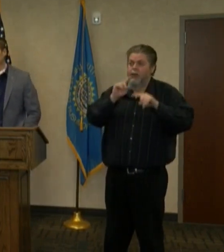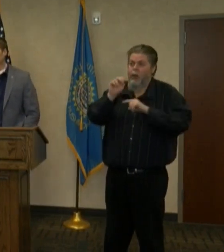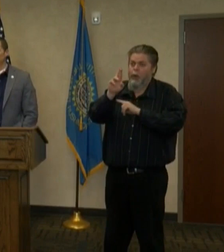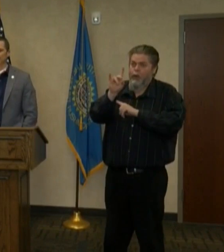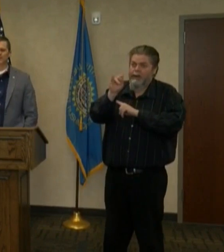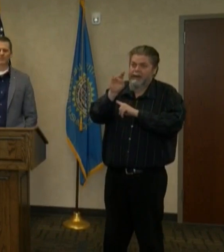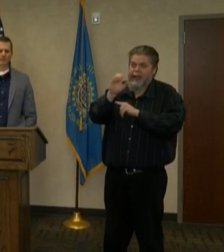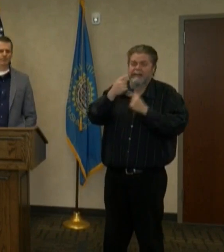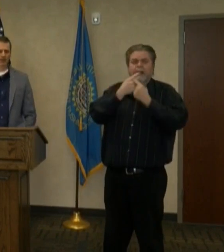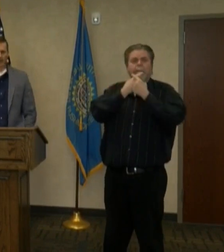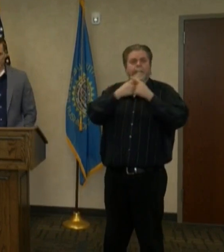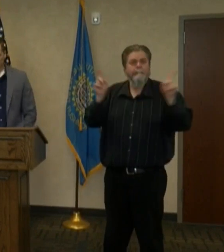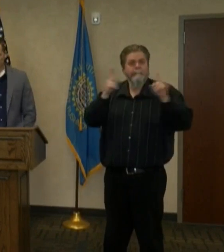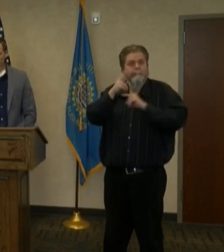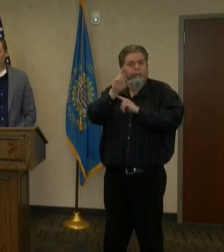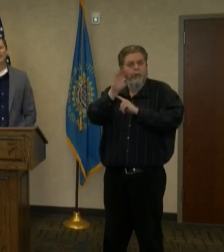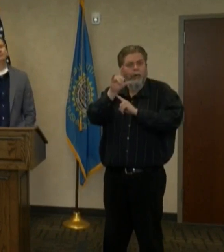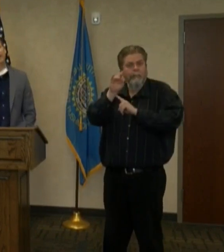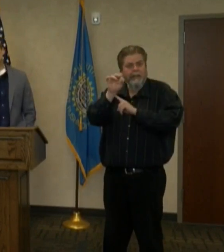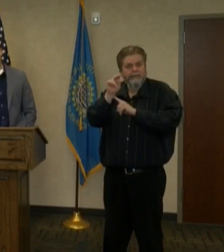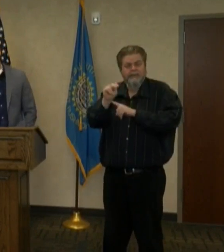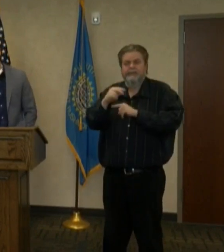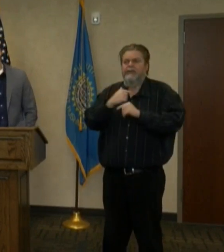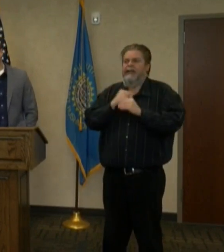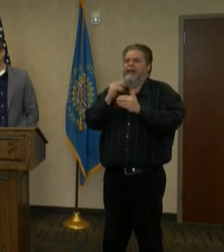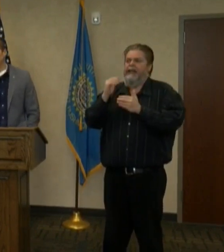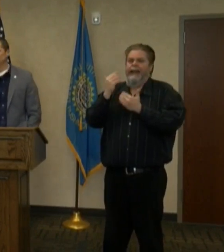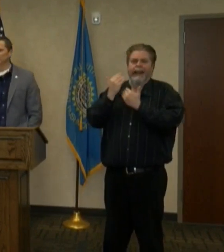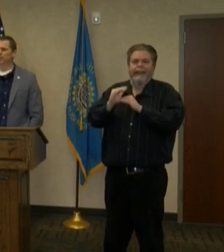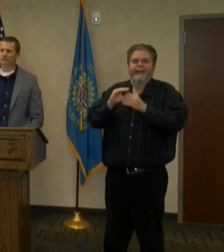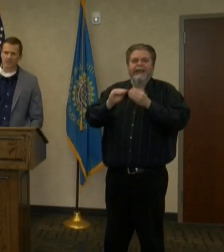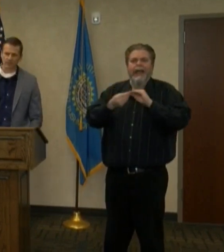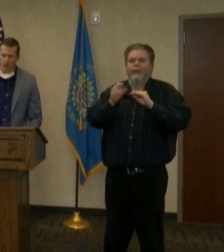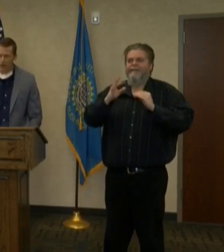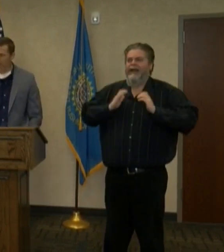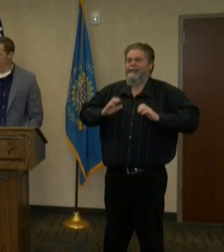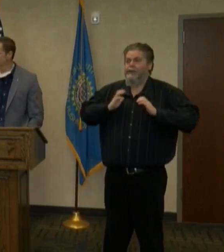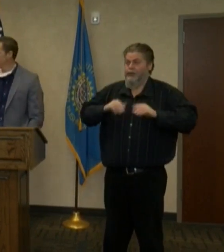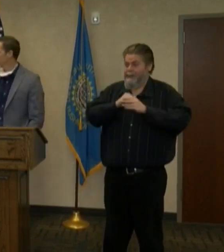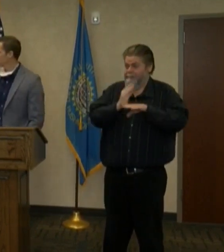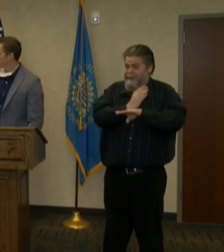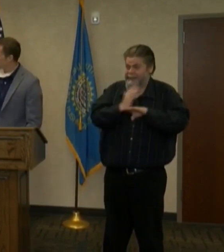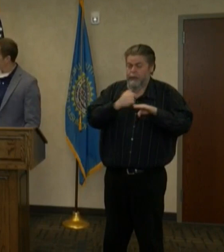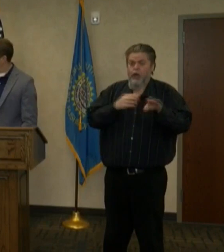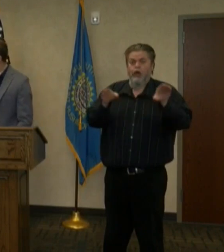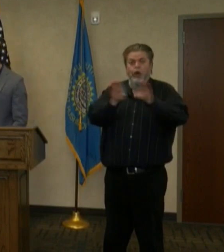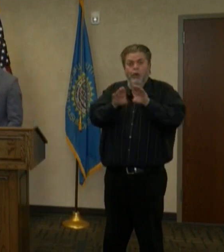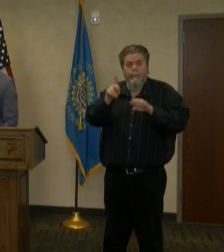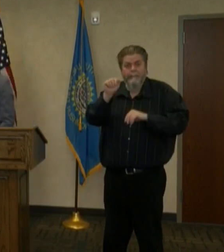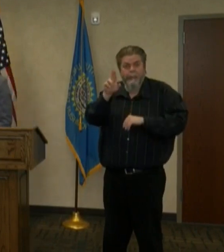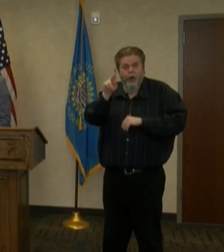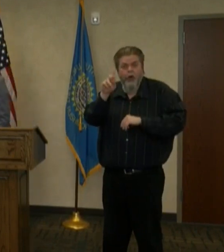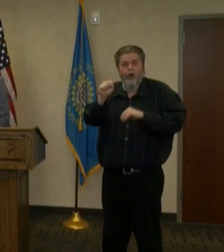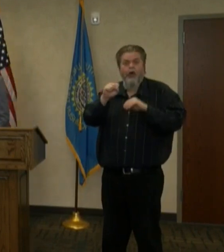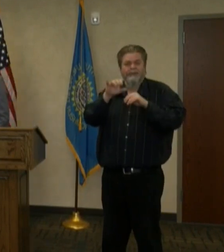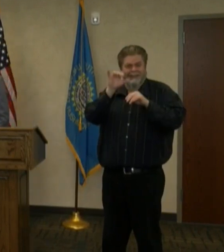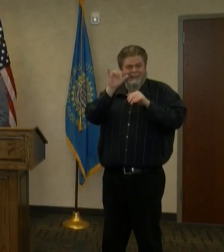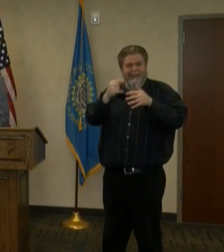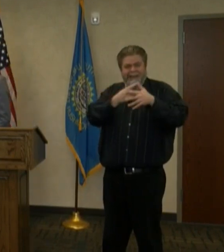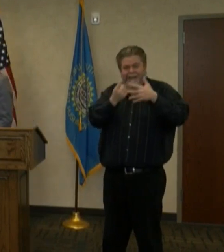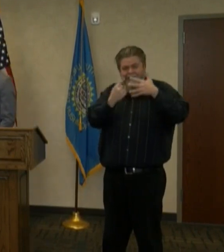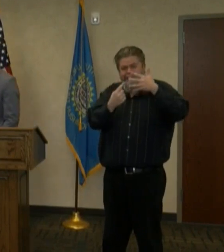proclamations, the limiting patrons in restaurants, the closing of parks, we have